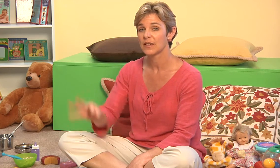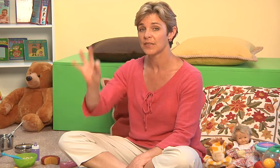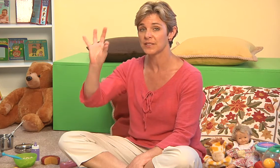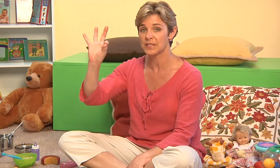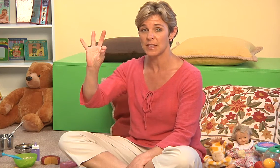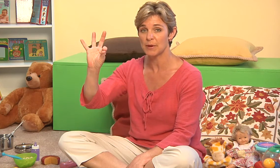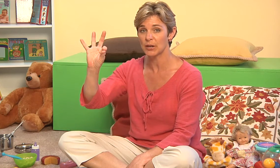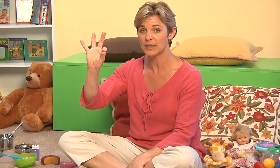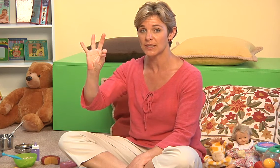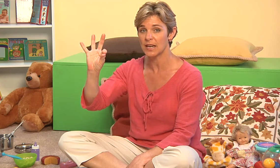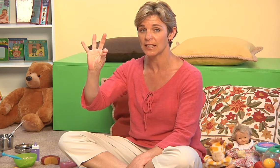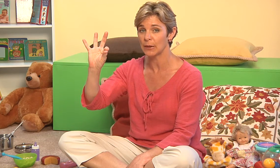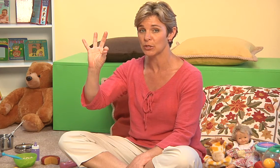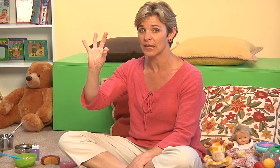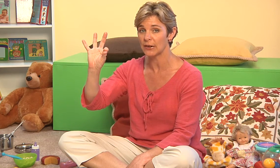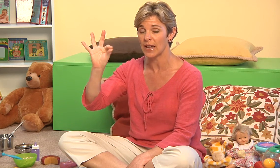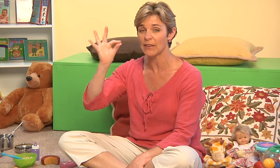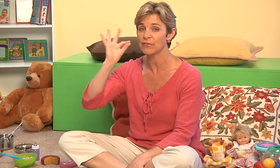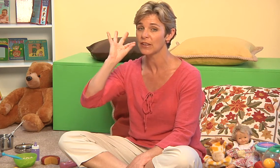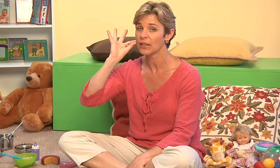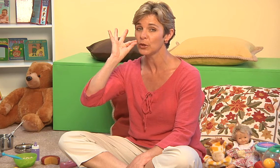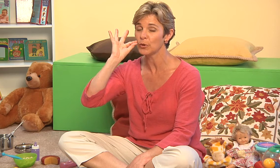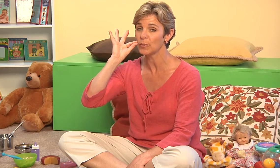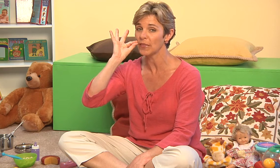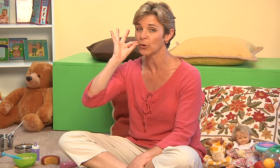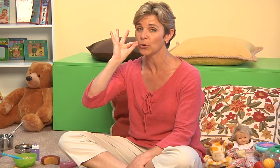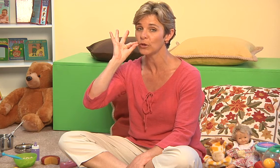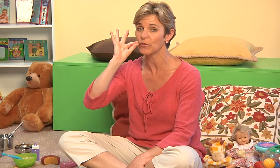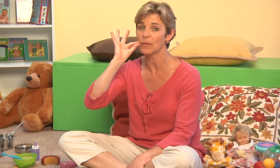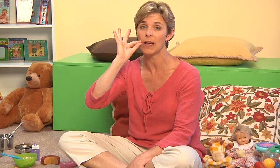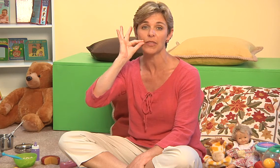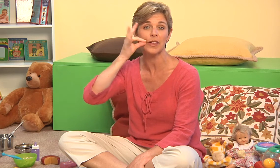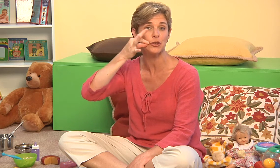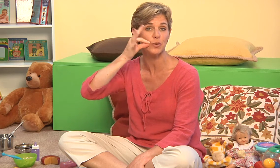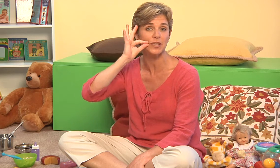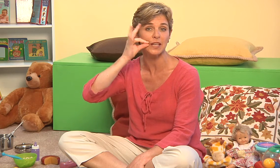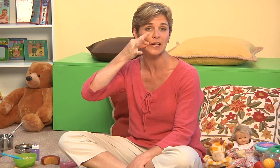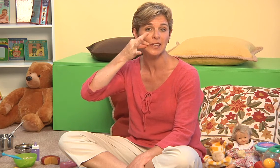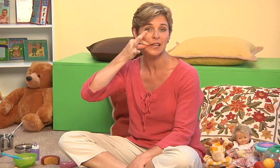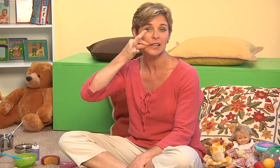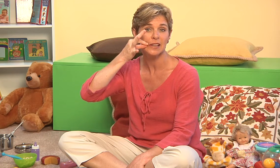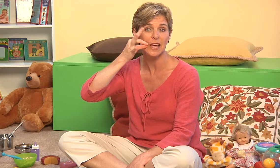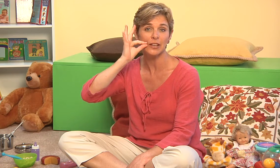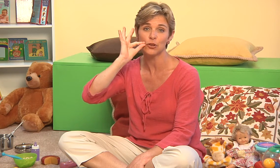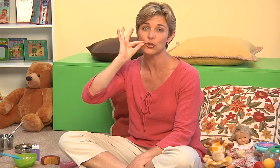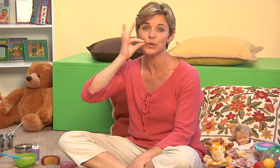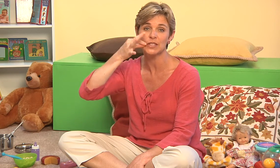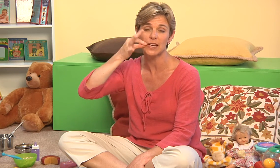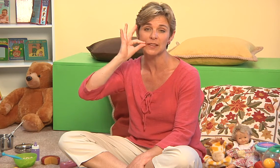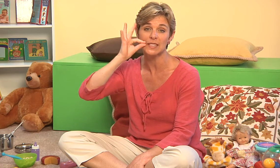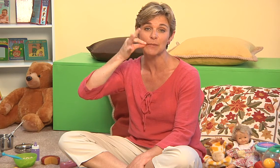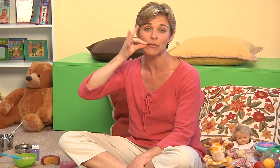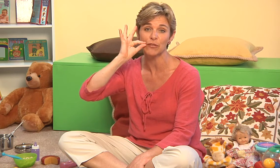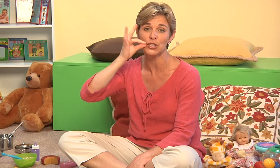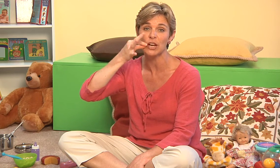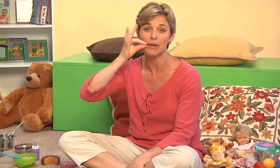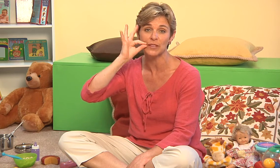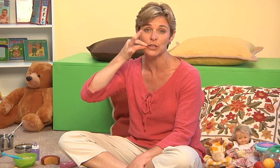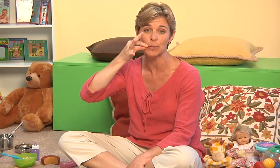This is the American Sign Language letter F. You put it by the corner of your mouth and twist it, like you're twisting the stem off of a cherry that's in your